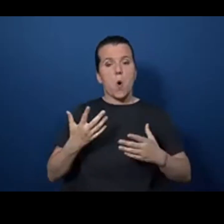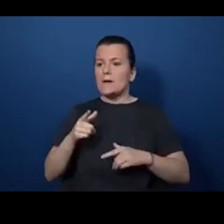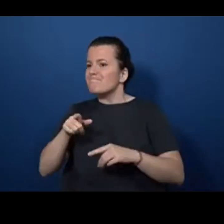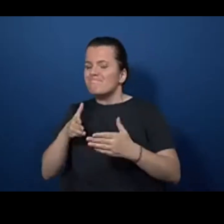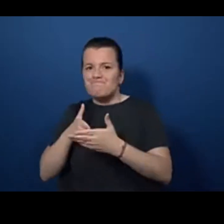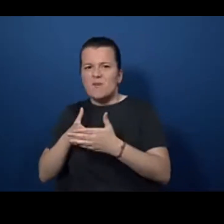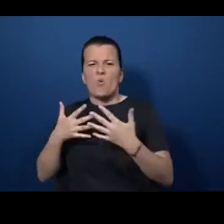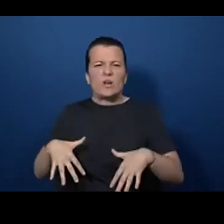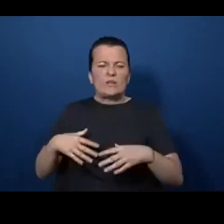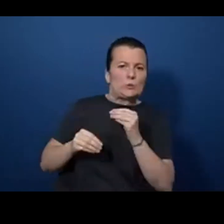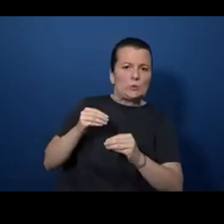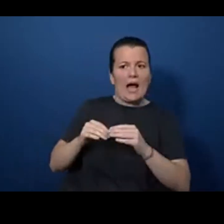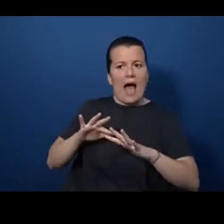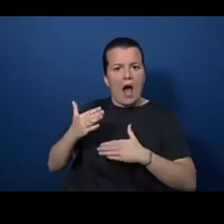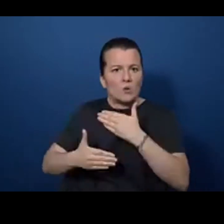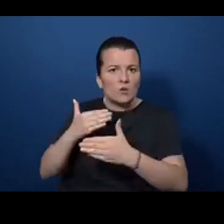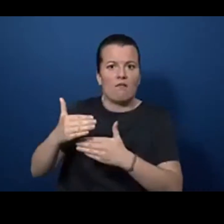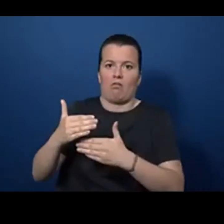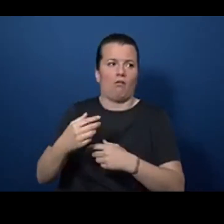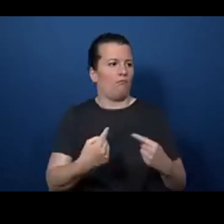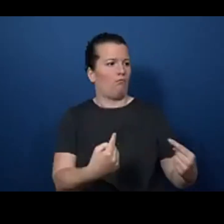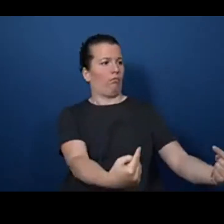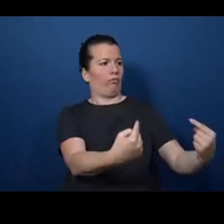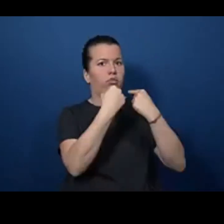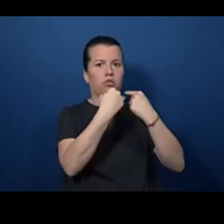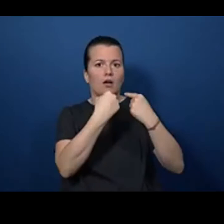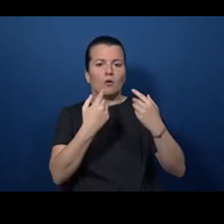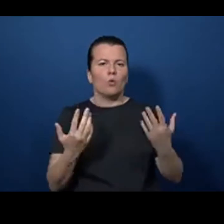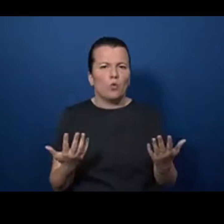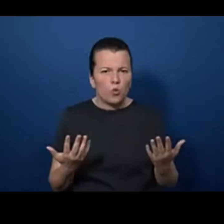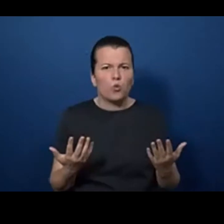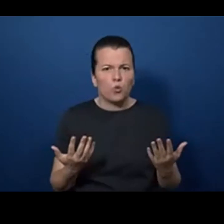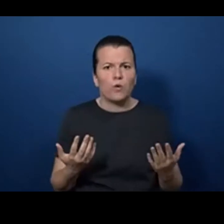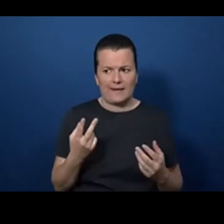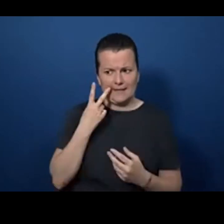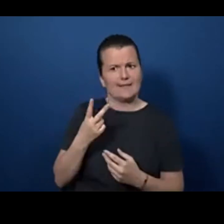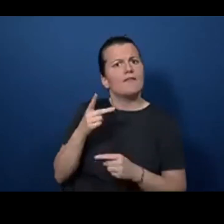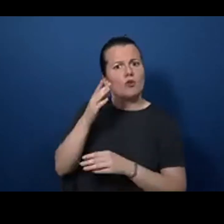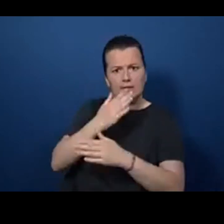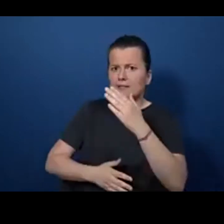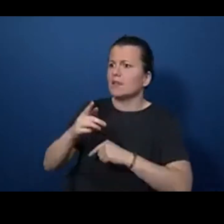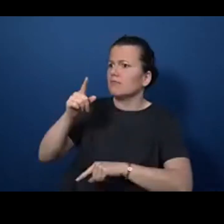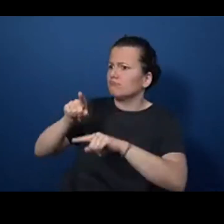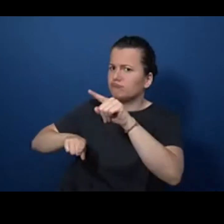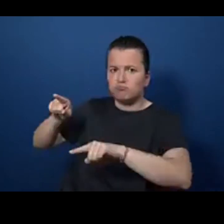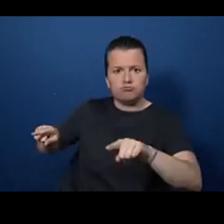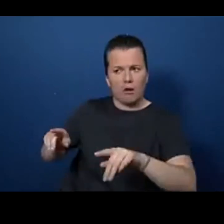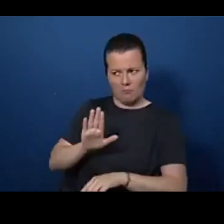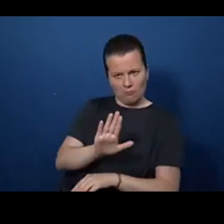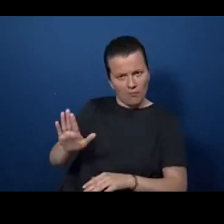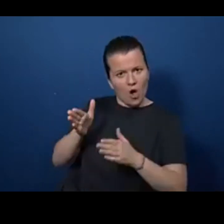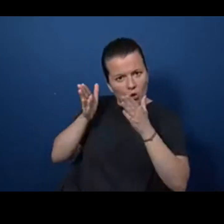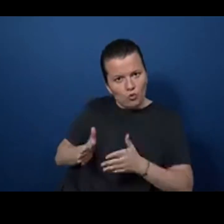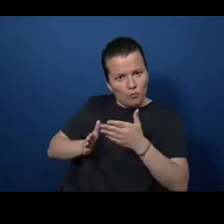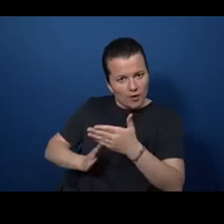difficult for a person to be recognized or for them to be able to exercise their fundamental human rights. And